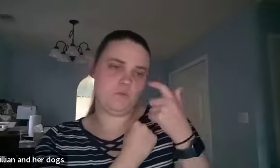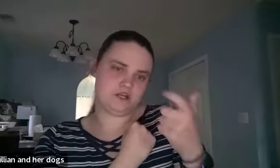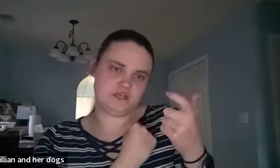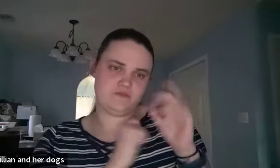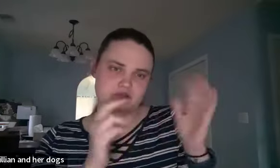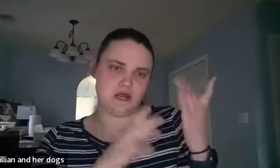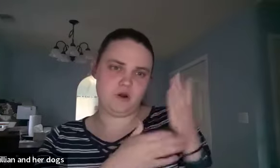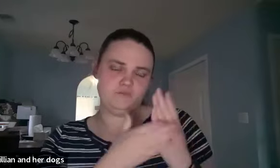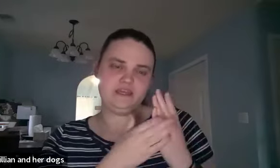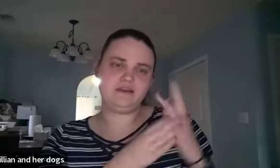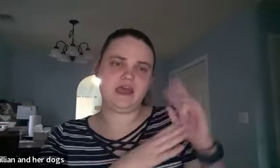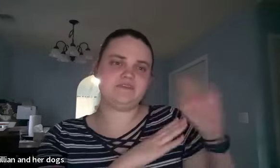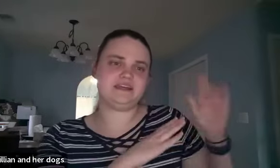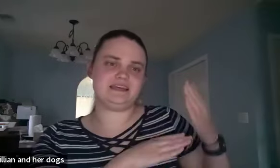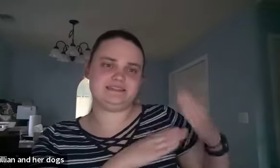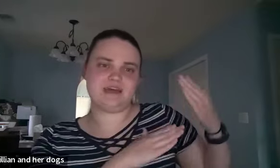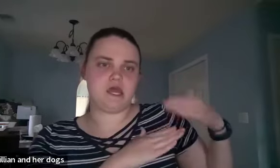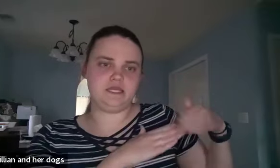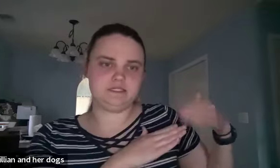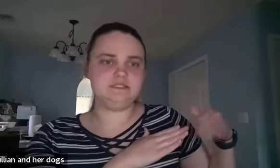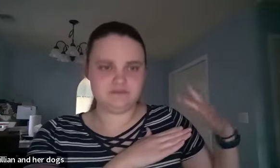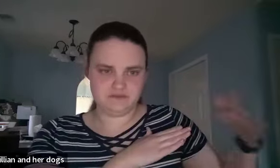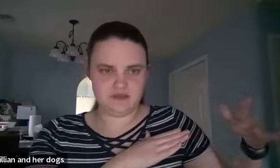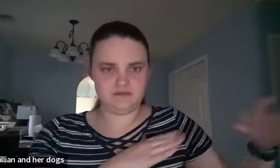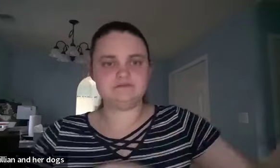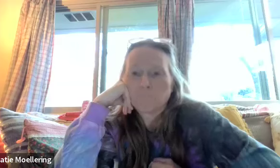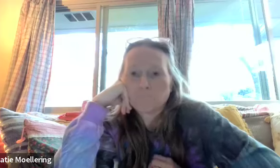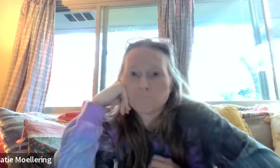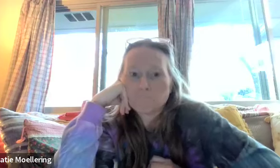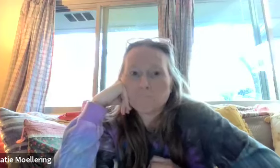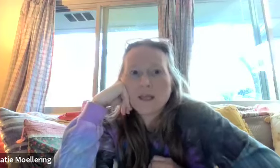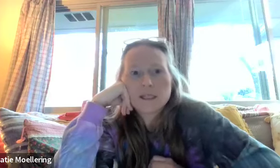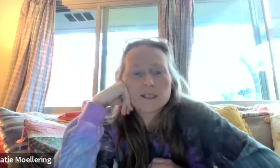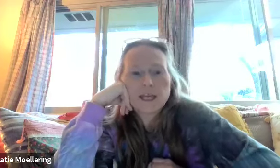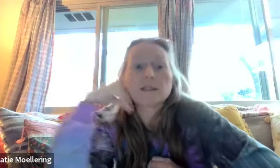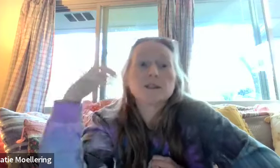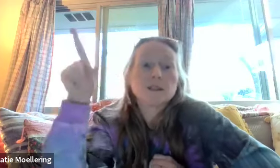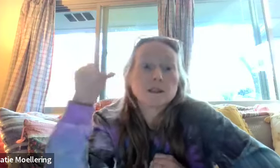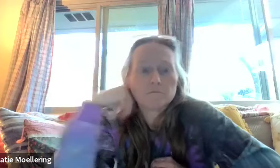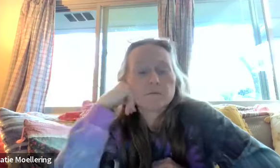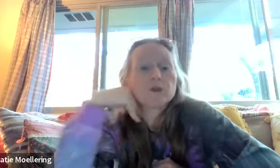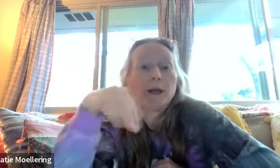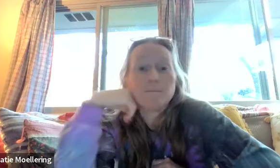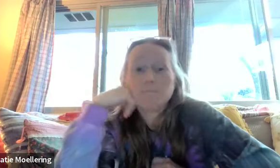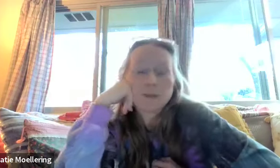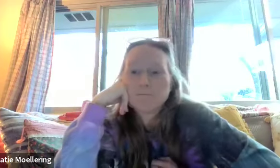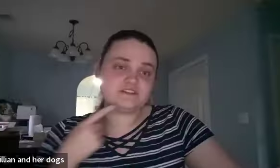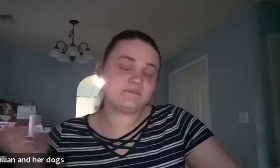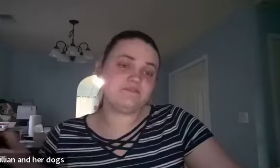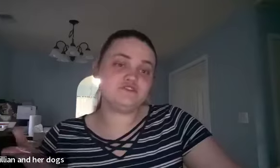can watch that. That was not we kind of have that as like a side thing. Mm-hmm. Because But if you, like, go ahead. Go ahead. no, I was gonna say, but if you